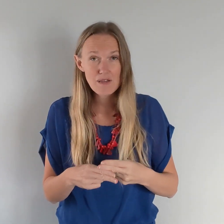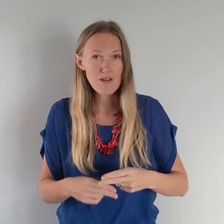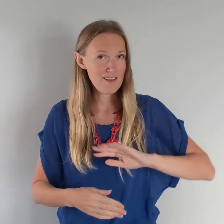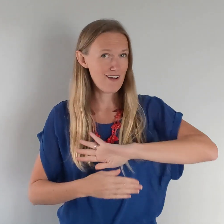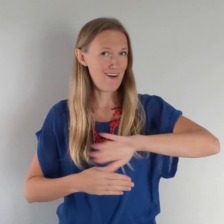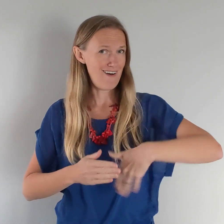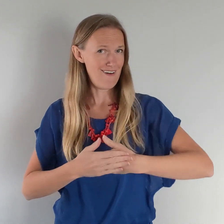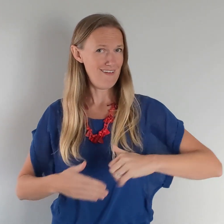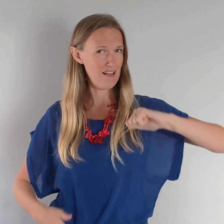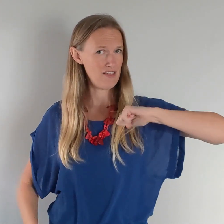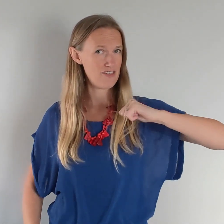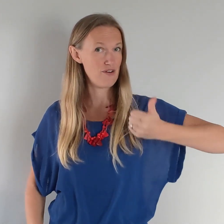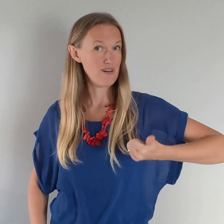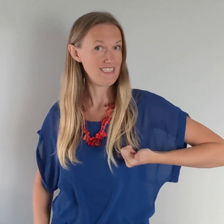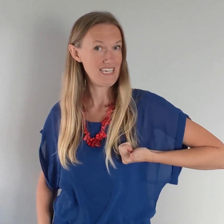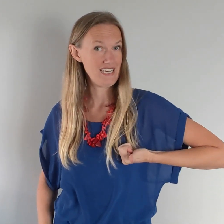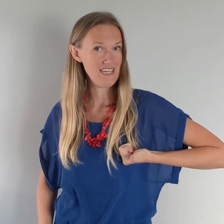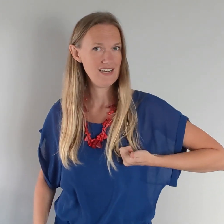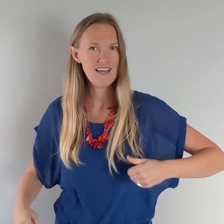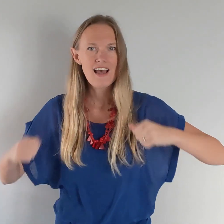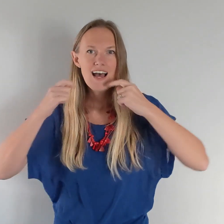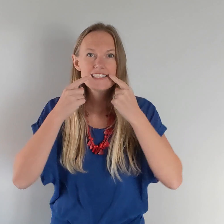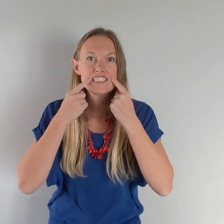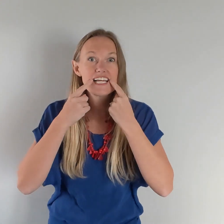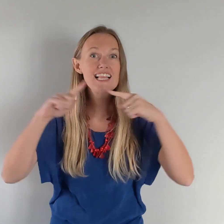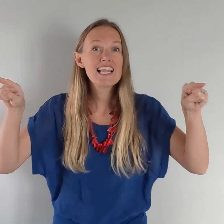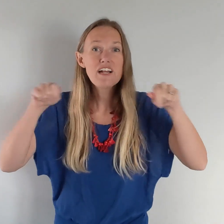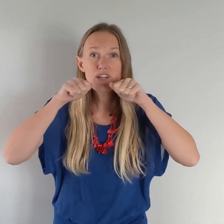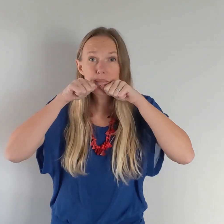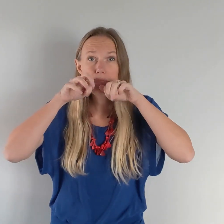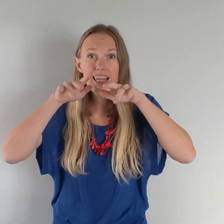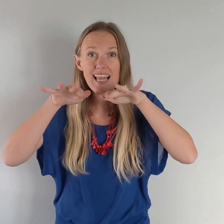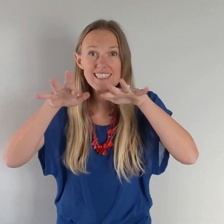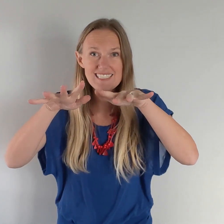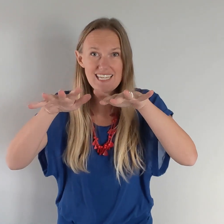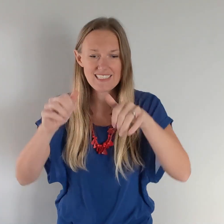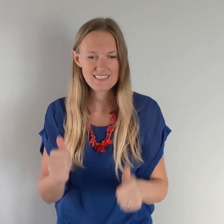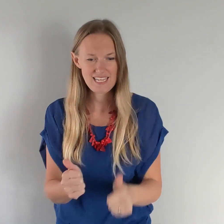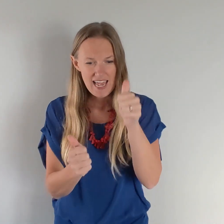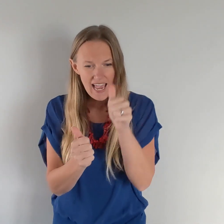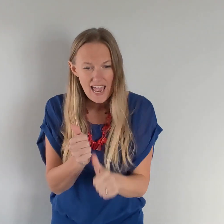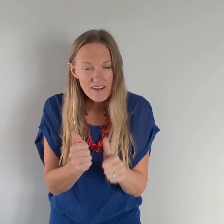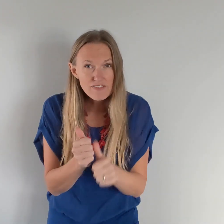name in all authority, declaring blessings,